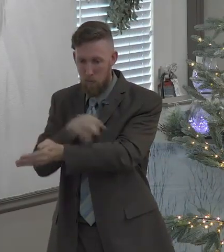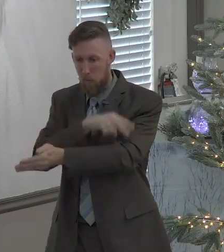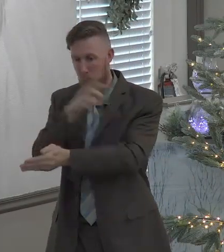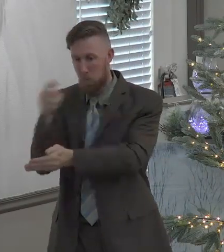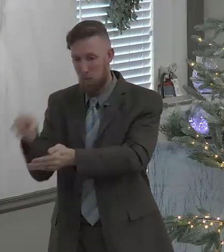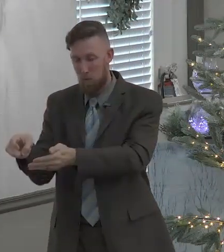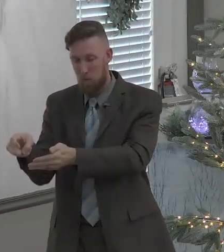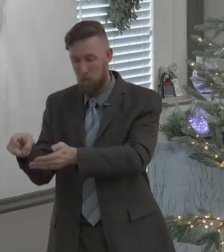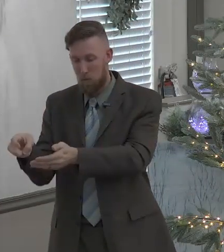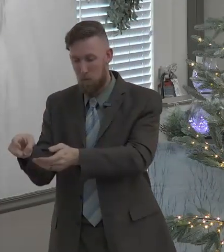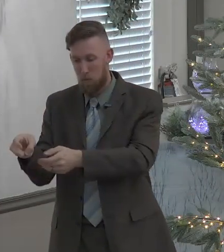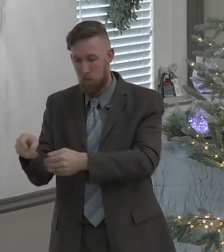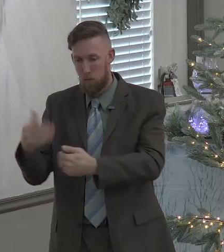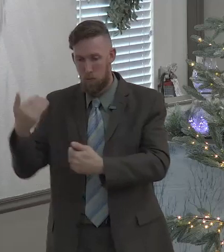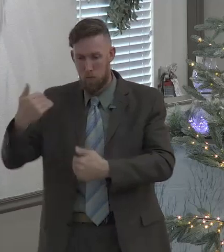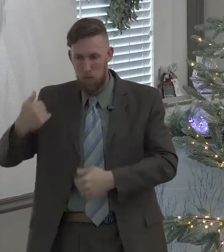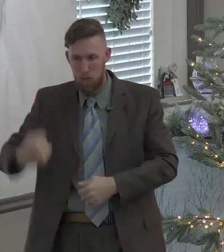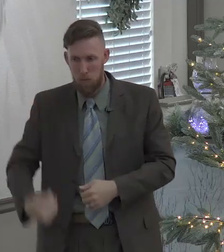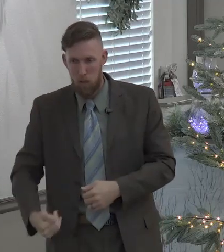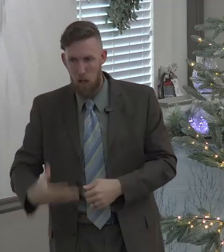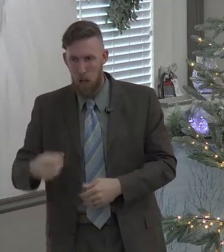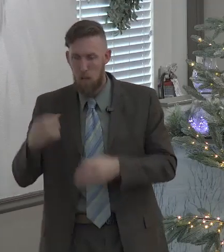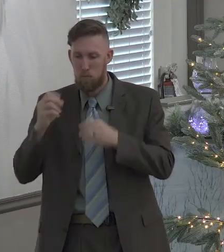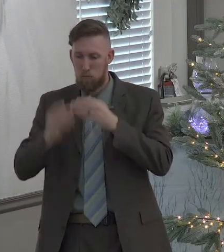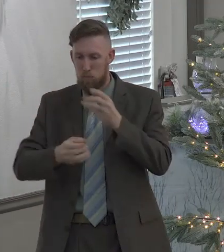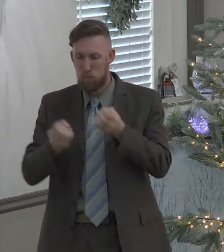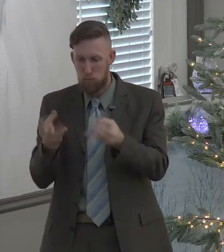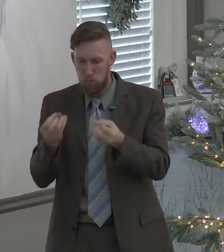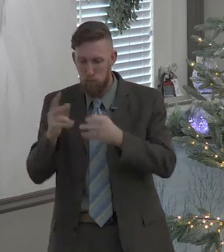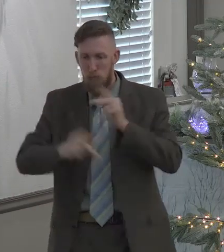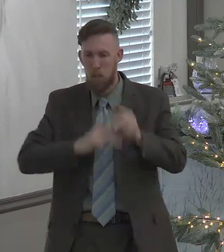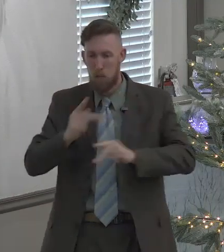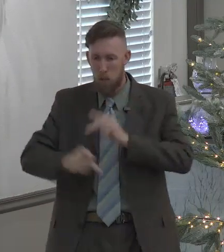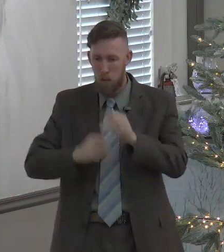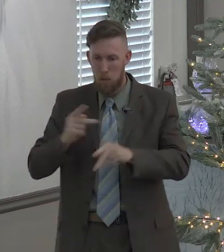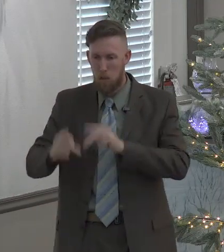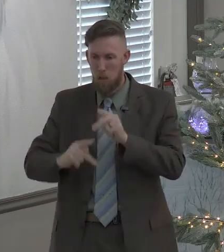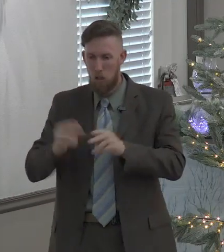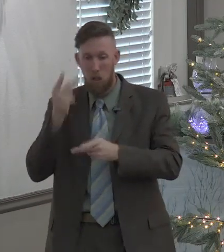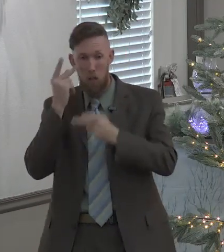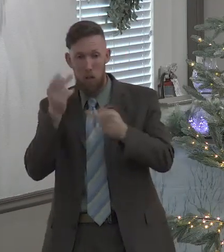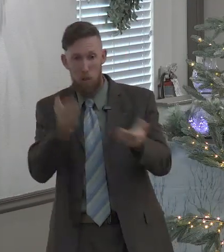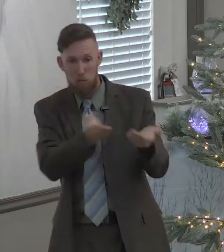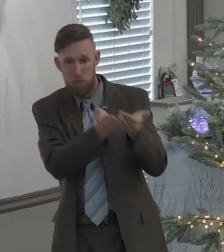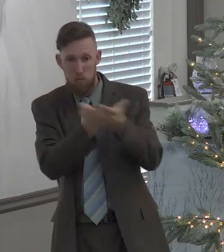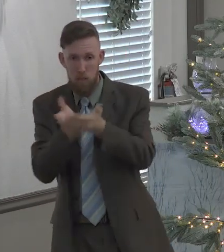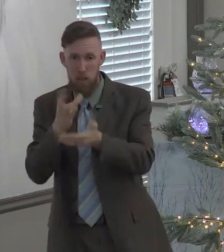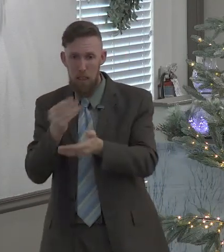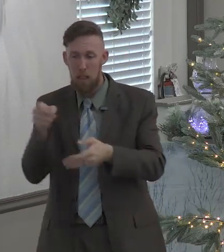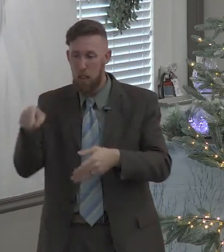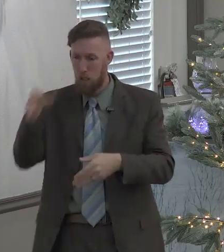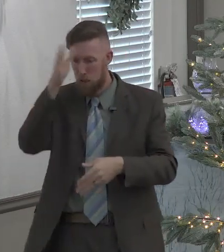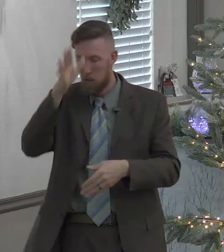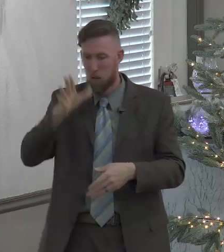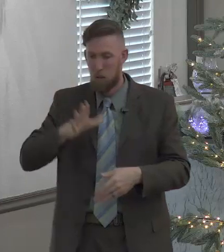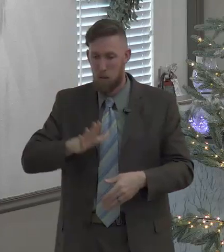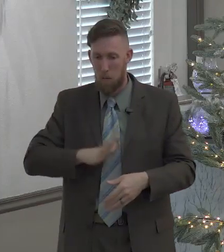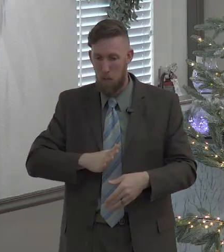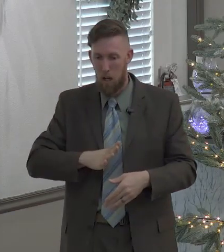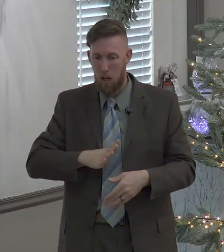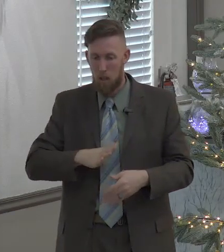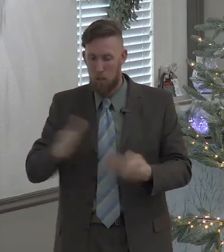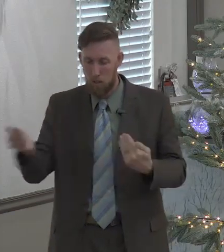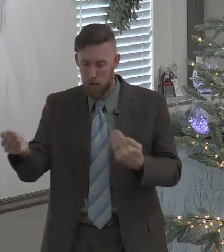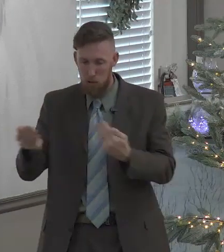people gathered unto him, and he was nigh unto the sea. And behold, there came one of the rulers of the synagogue, Jairus